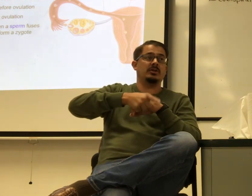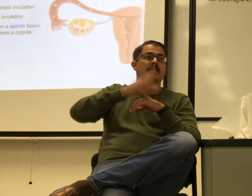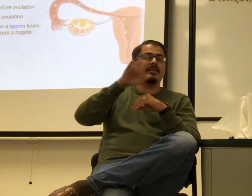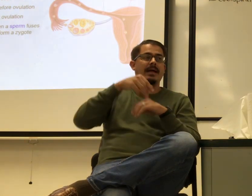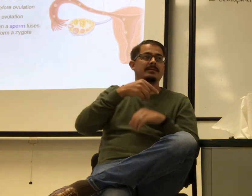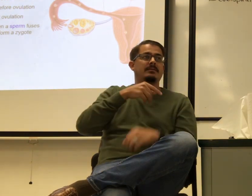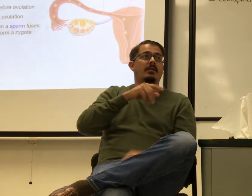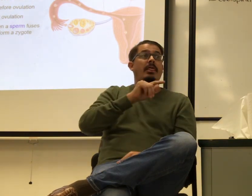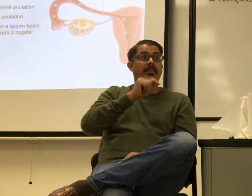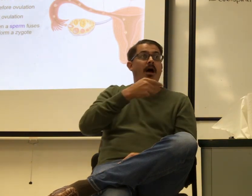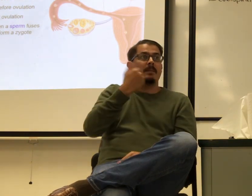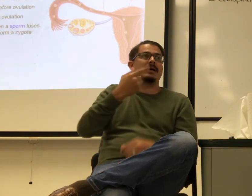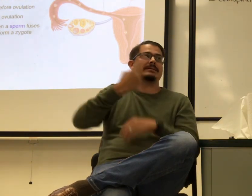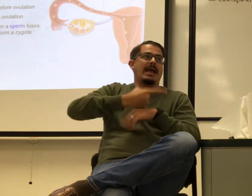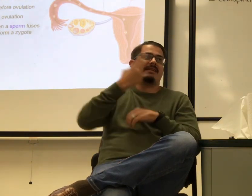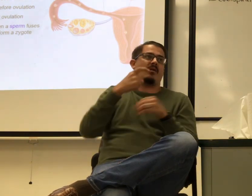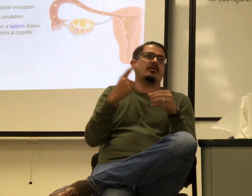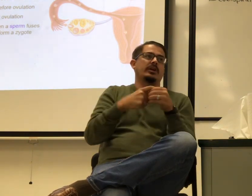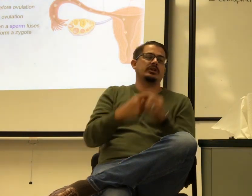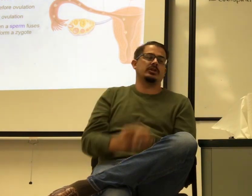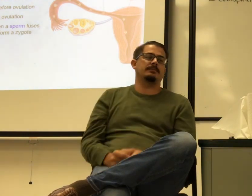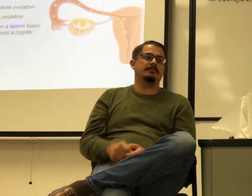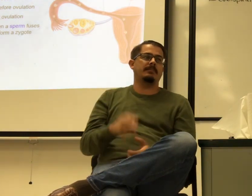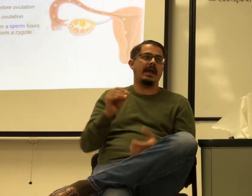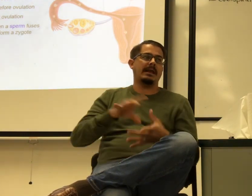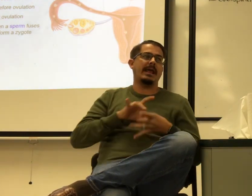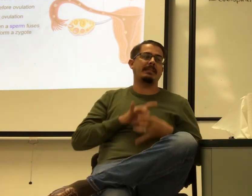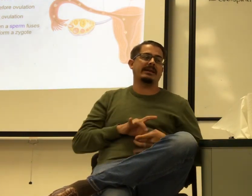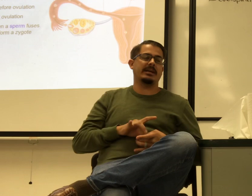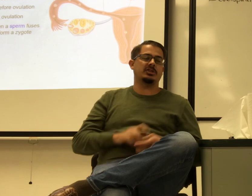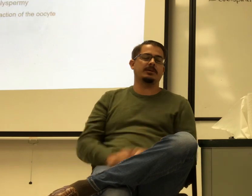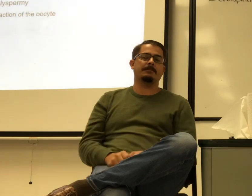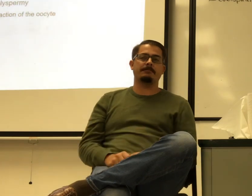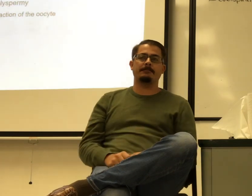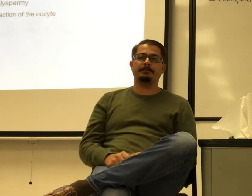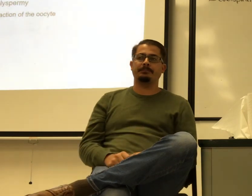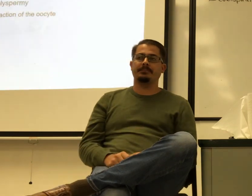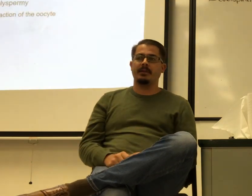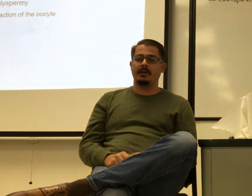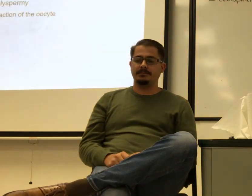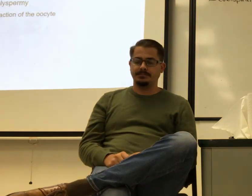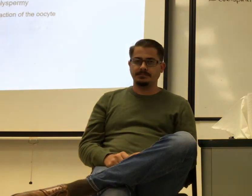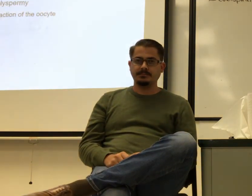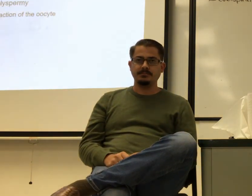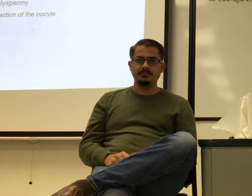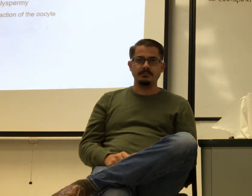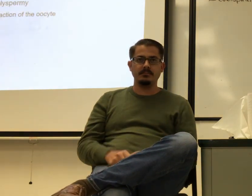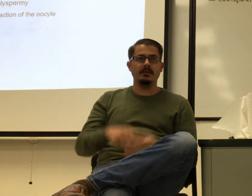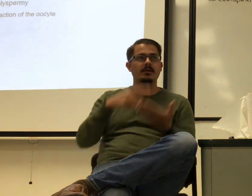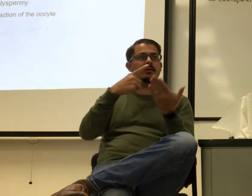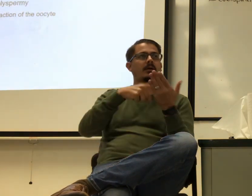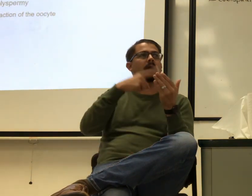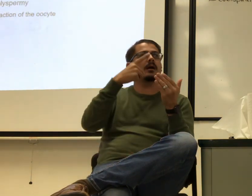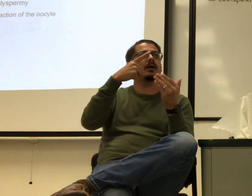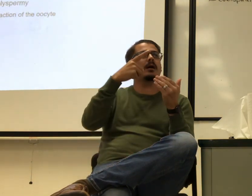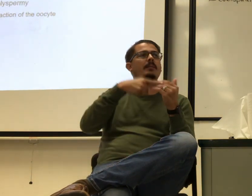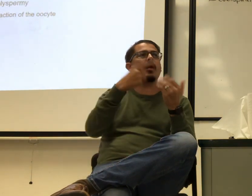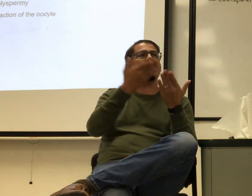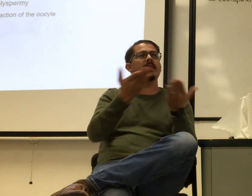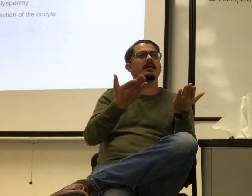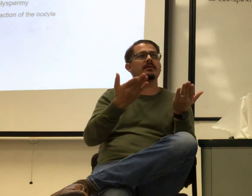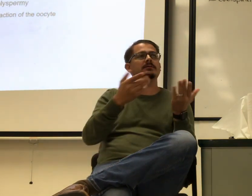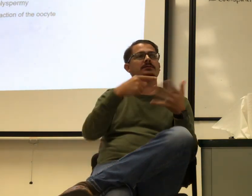the best chance for fertilization and implantation. Okay. All right, so let's talk about the things that have to